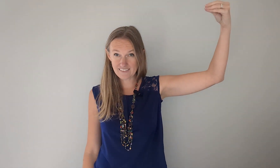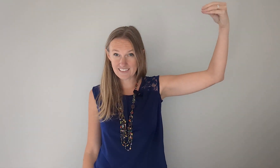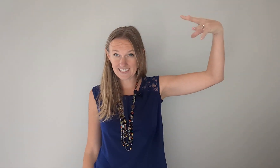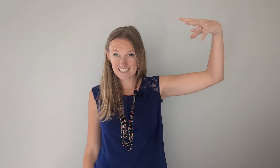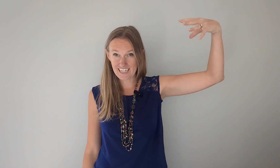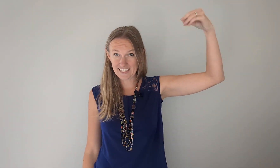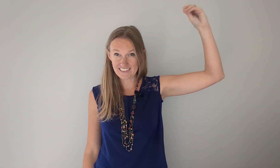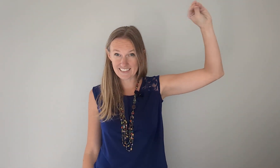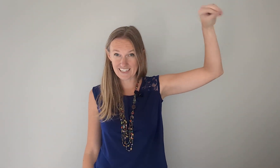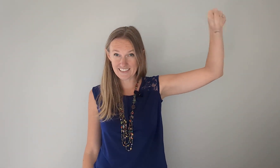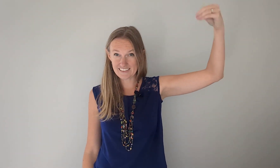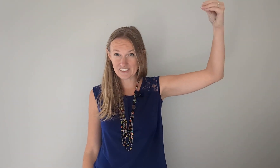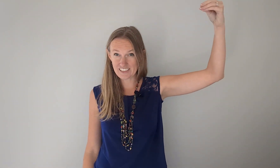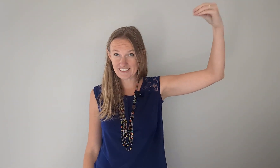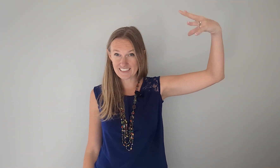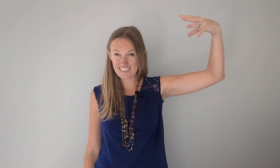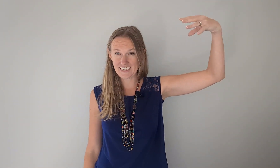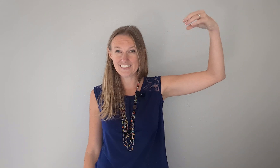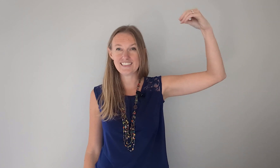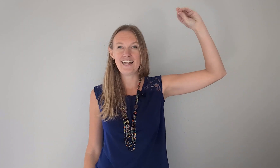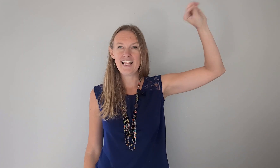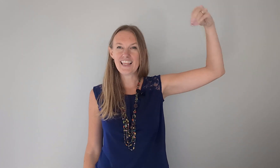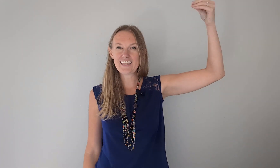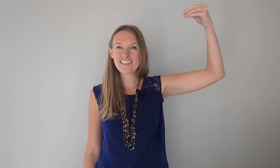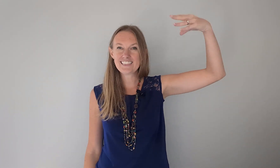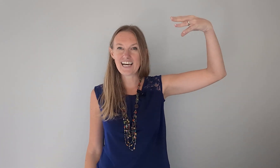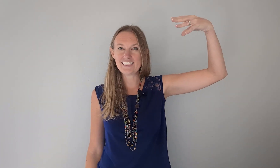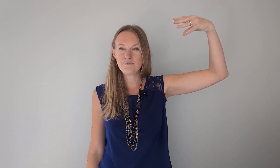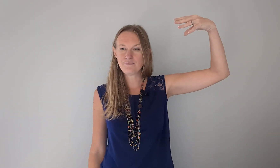around, and then it shines. Okay, circle and then shines like the sun.